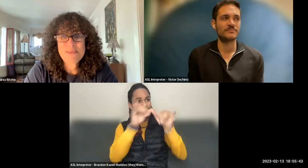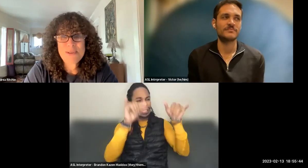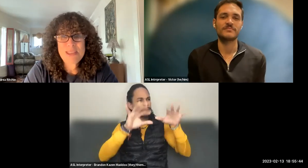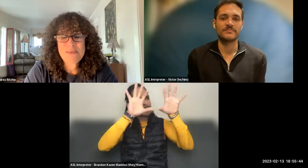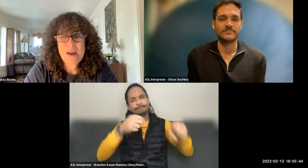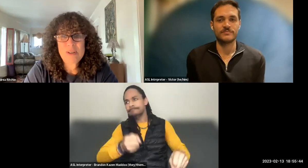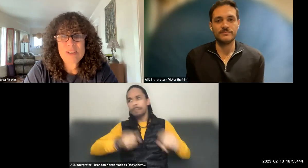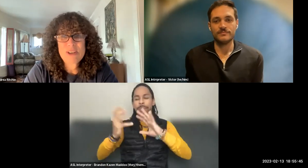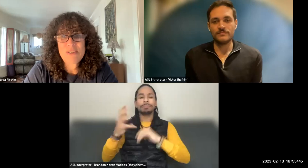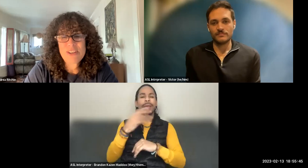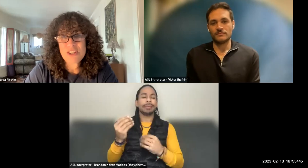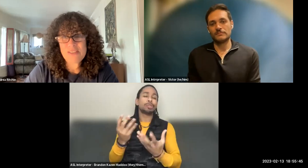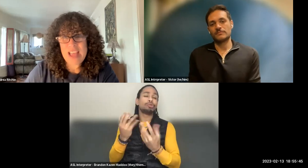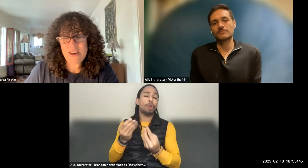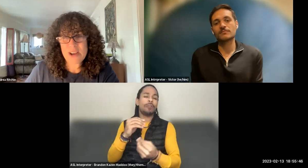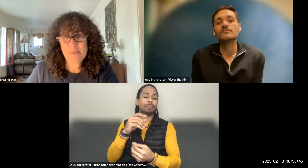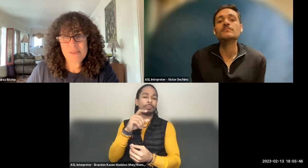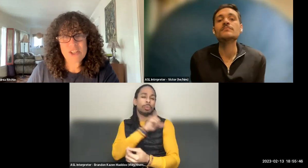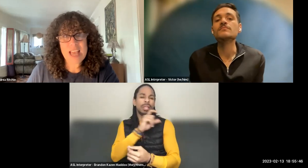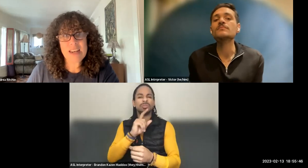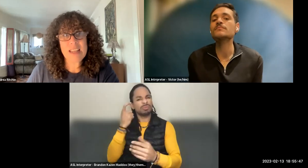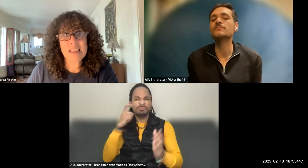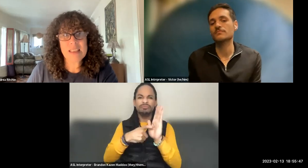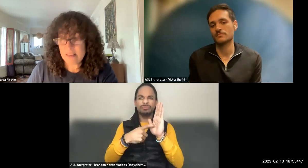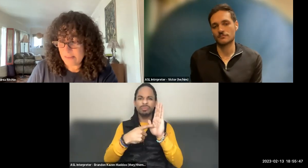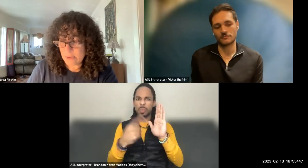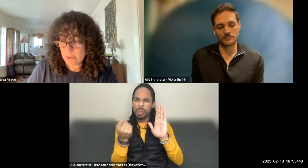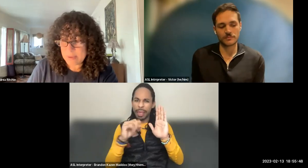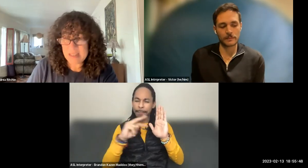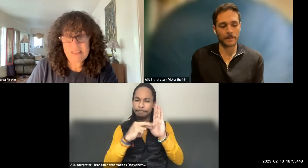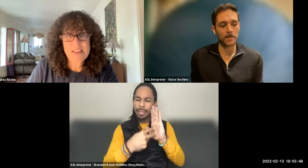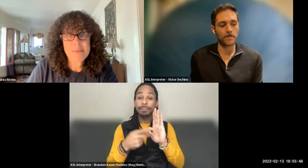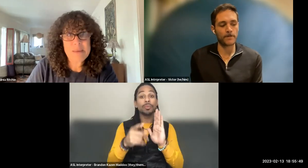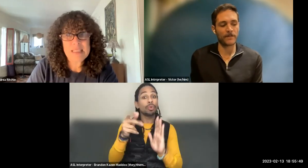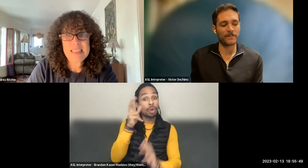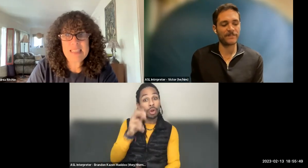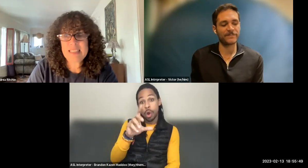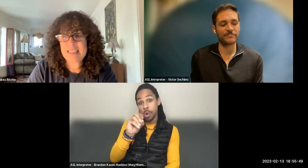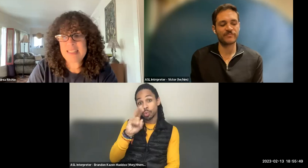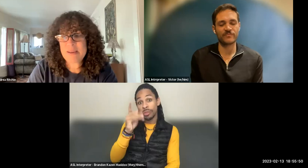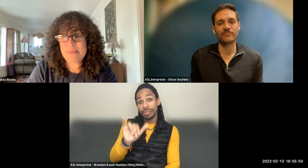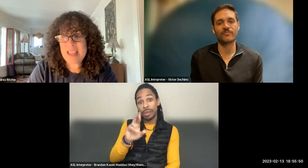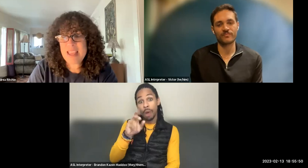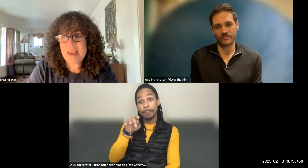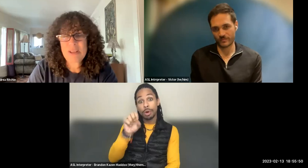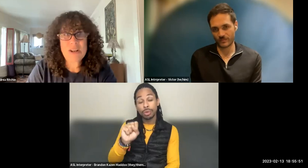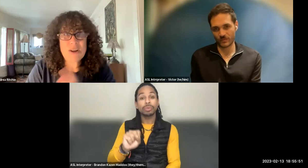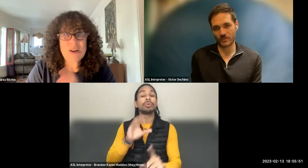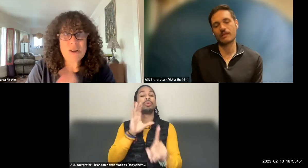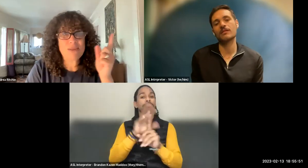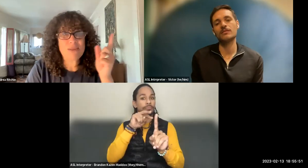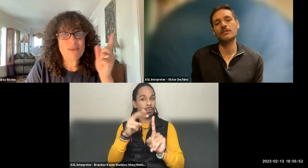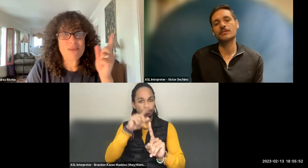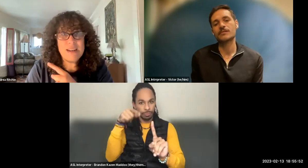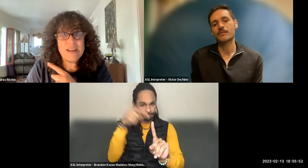You heard from Dorothy Roberts, her vision of how to accomplish that in the with respect to the family policing system. I'm going to